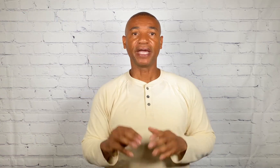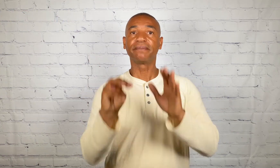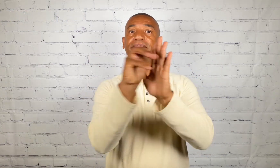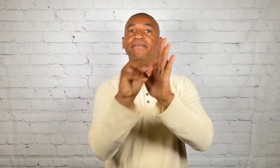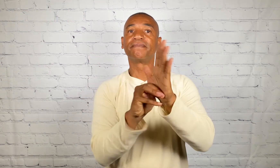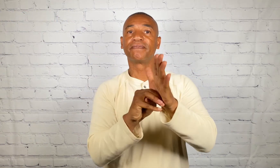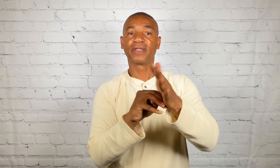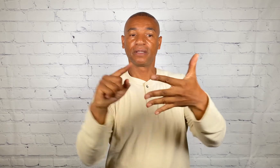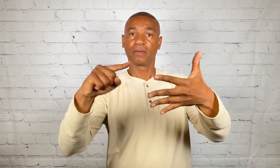that.